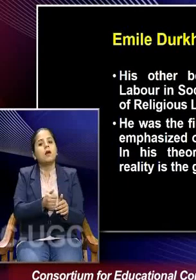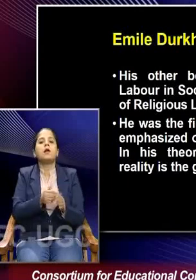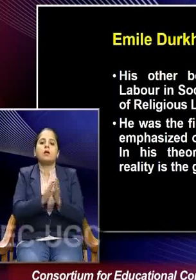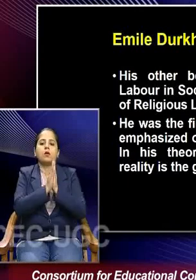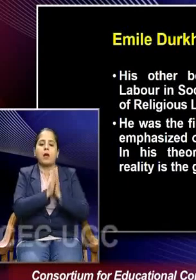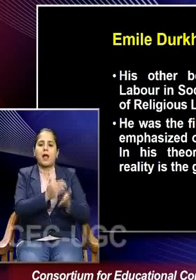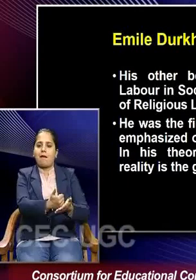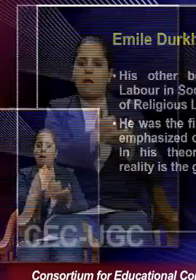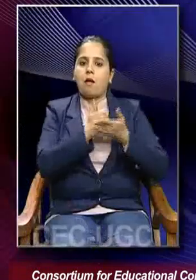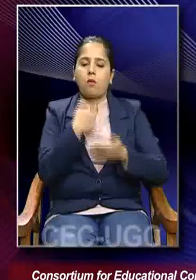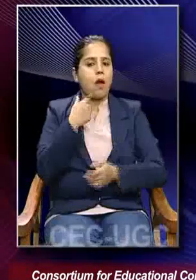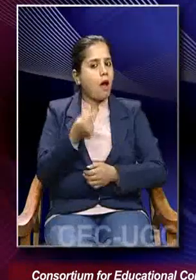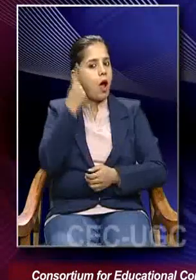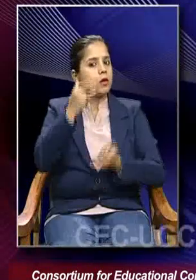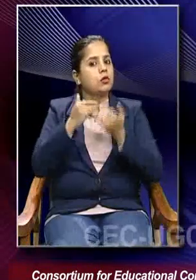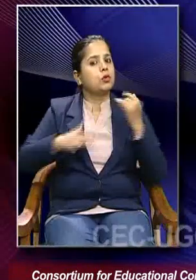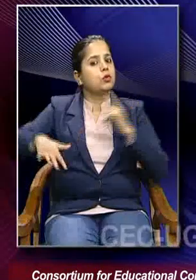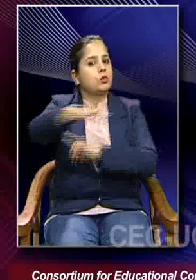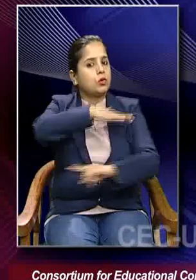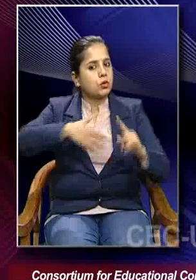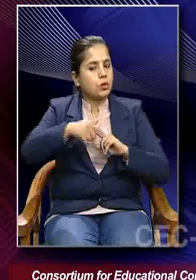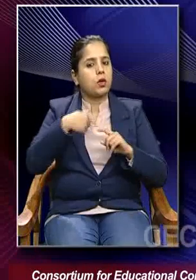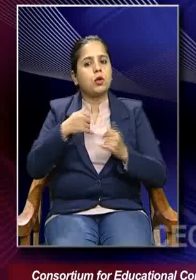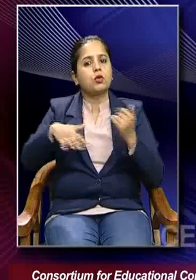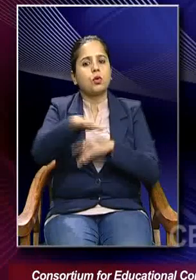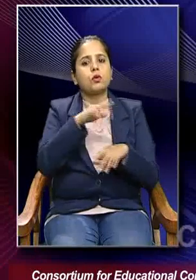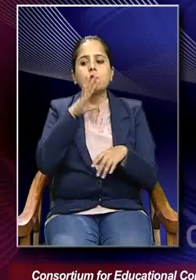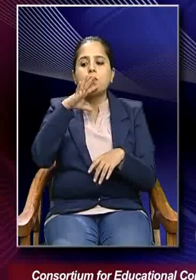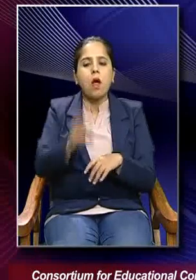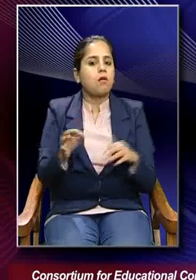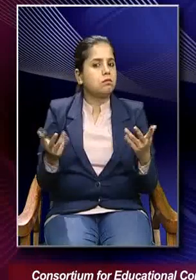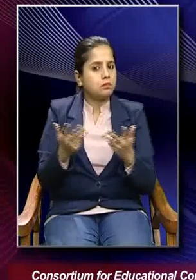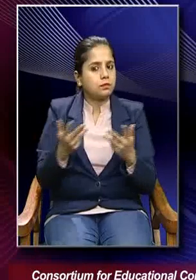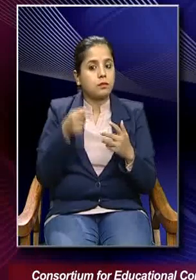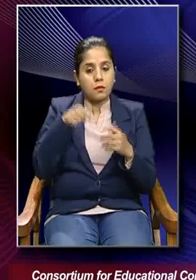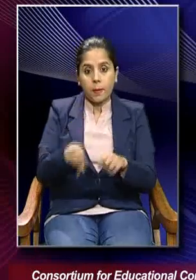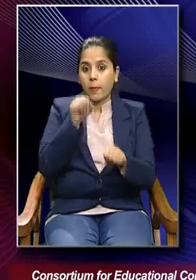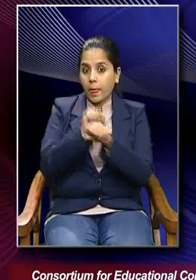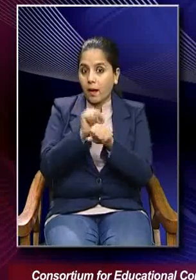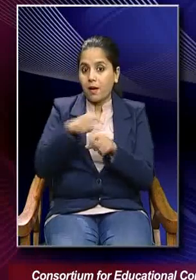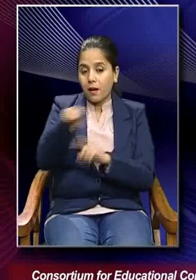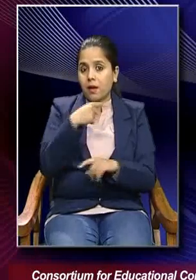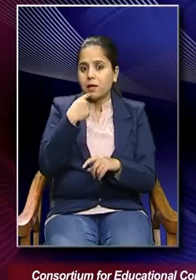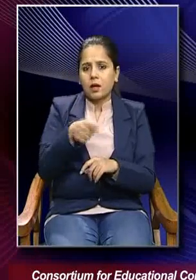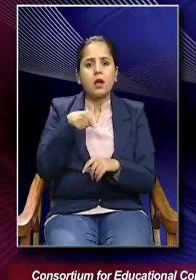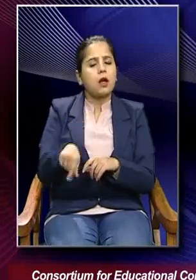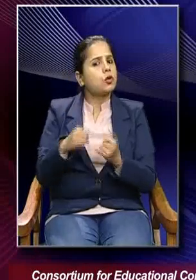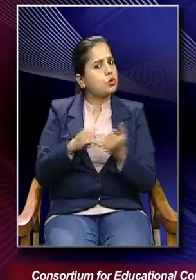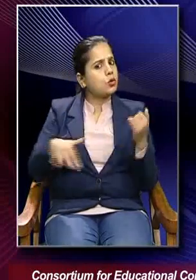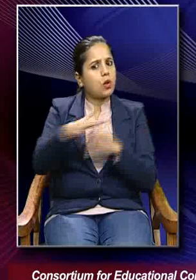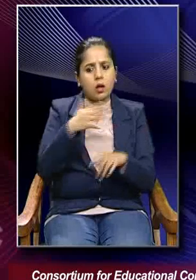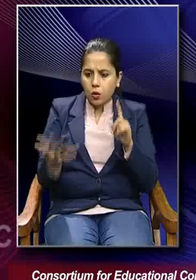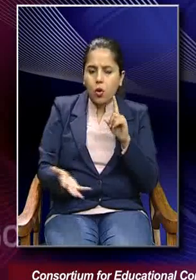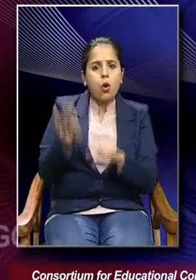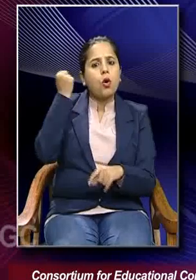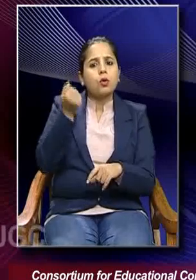us to understand society or social reality. In this work, he says society is God. So,